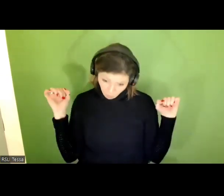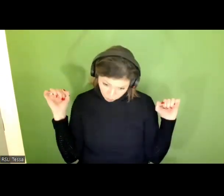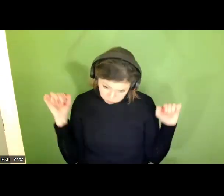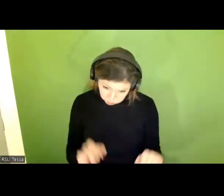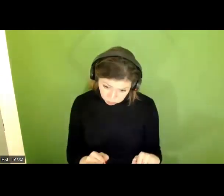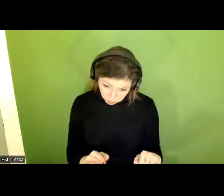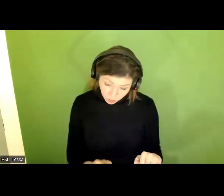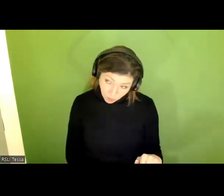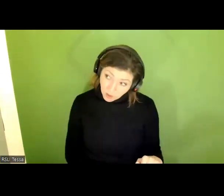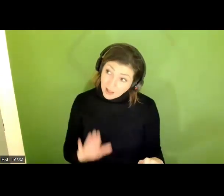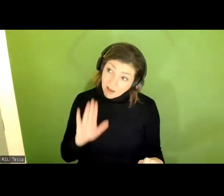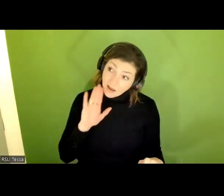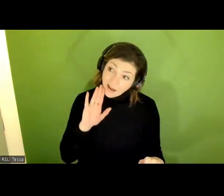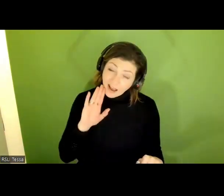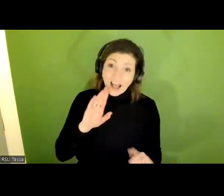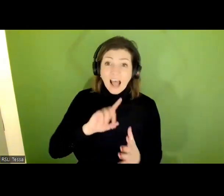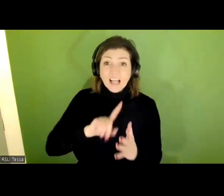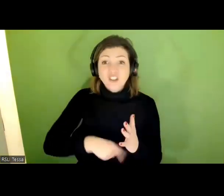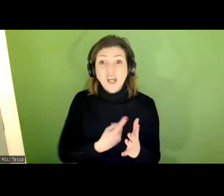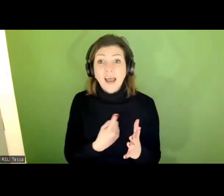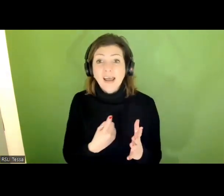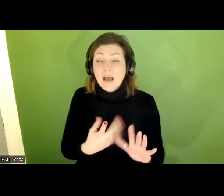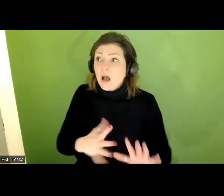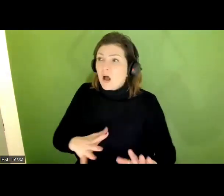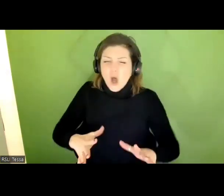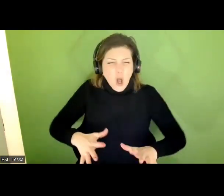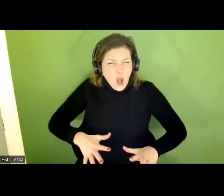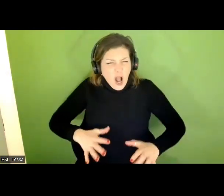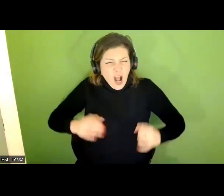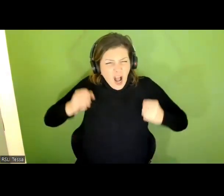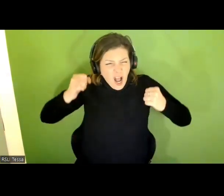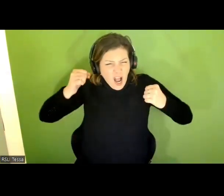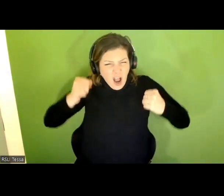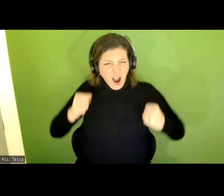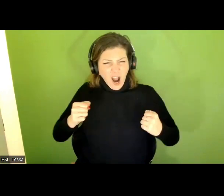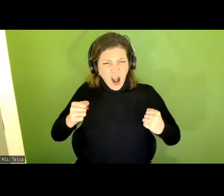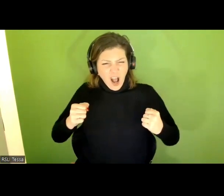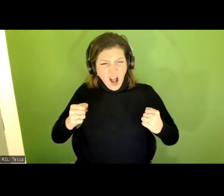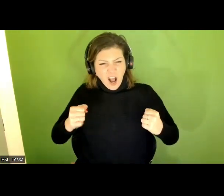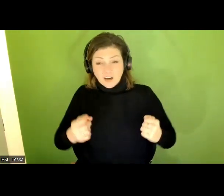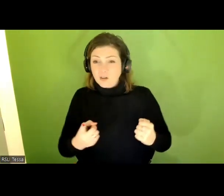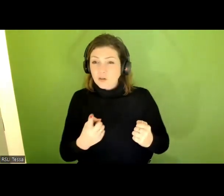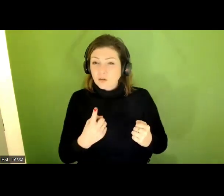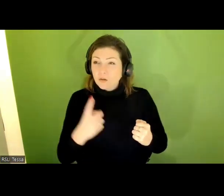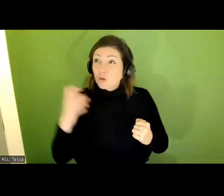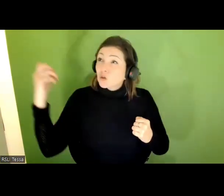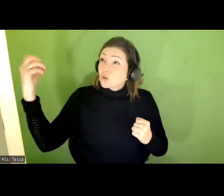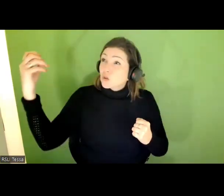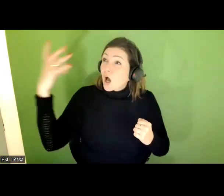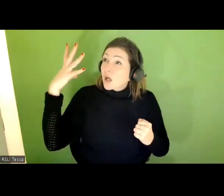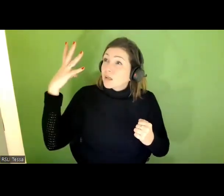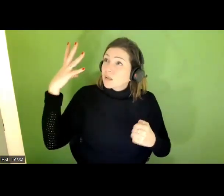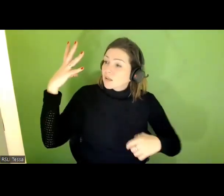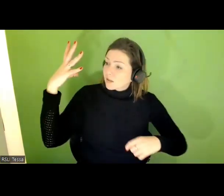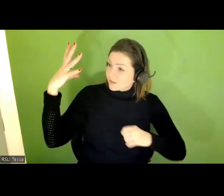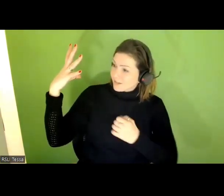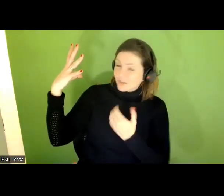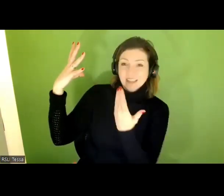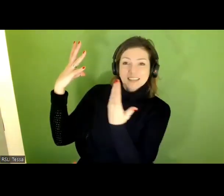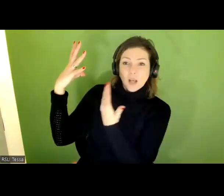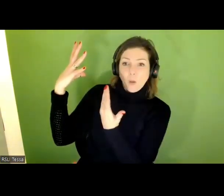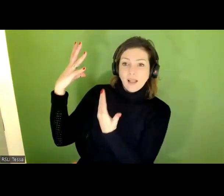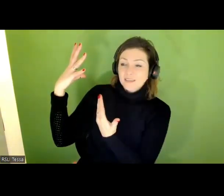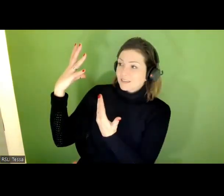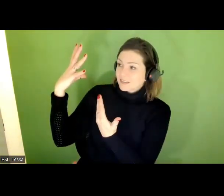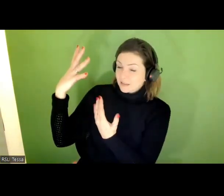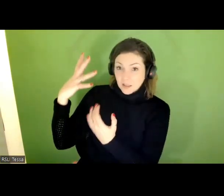they heard Jay give a war cry and saw him run forward, a silhouette against the red glow of the sun. He hit out with his bat at the center of the